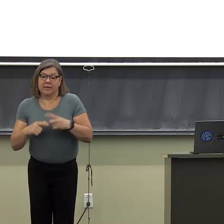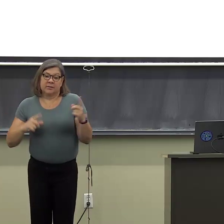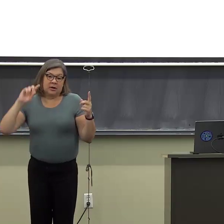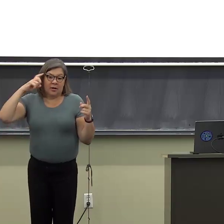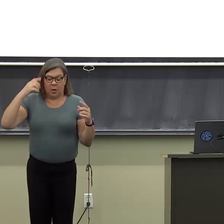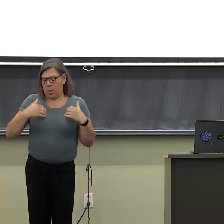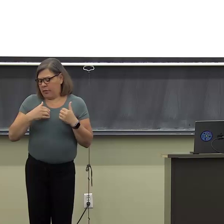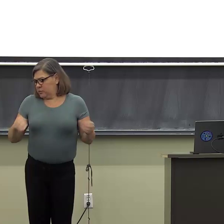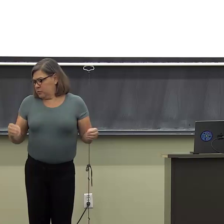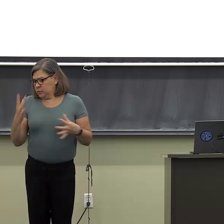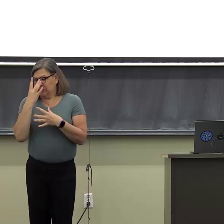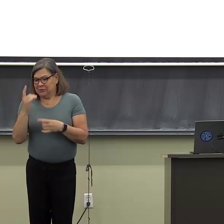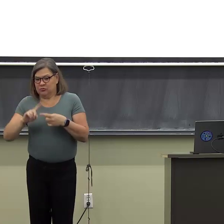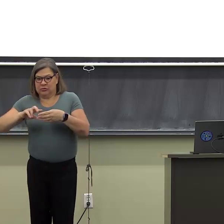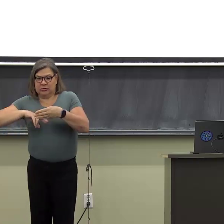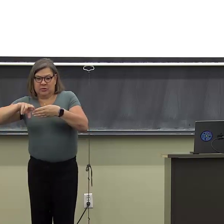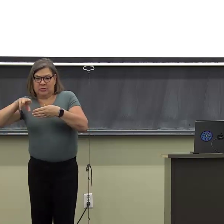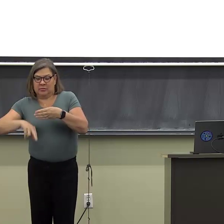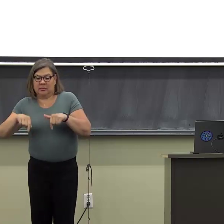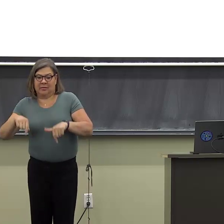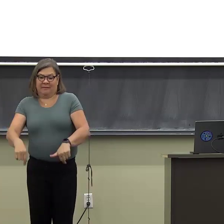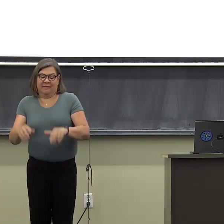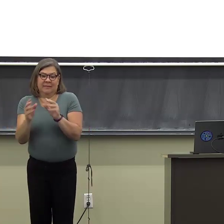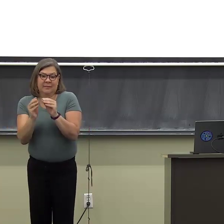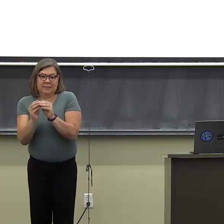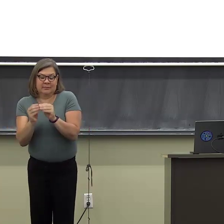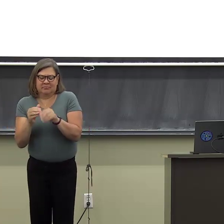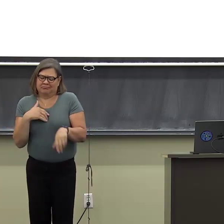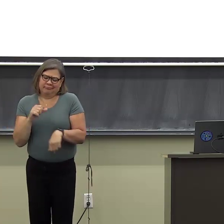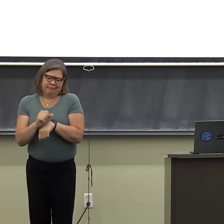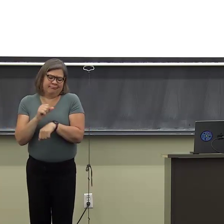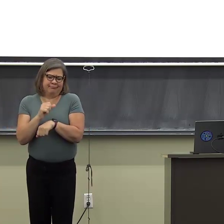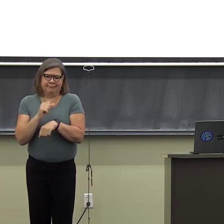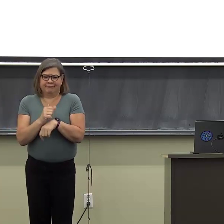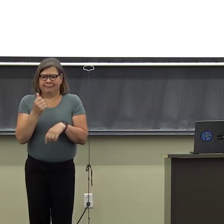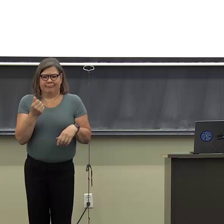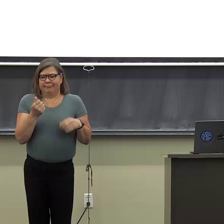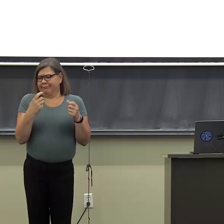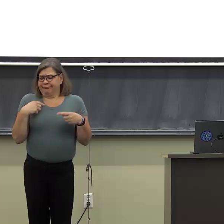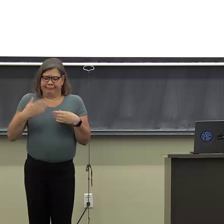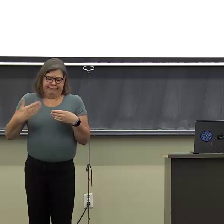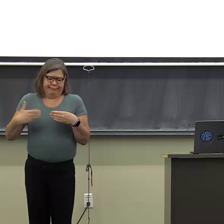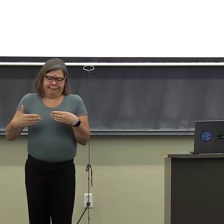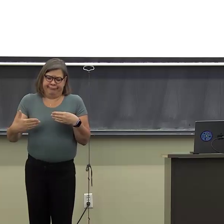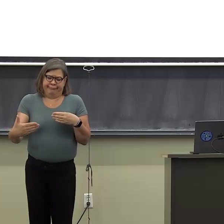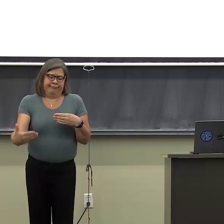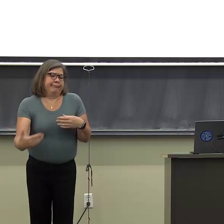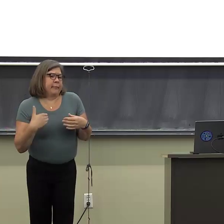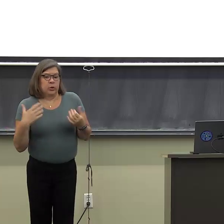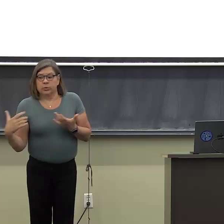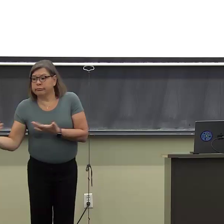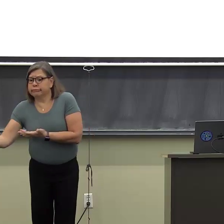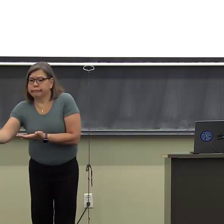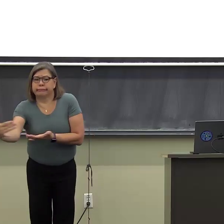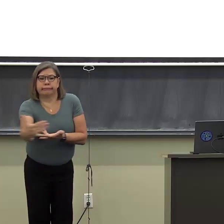no vested interest in the outcome of tonight's meeting. So I worked for years very procedurally to help get advice from